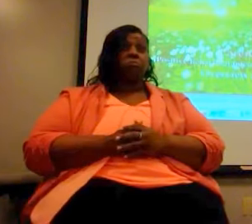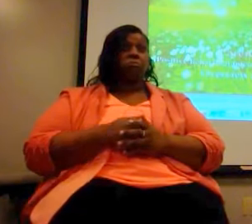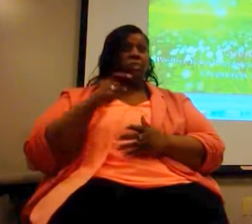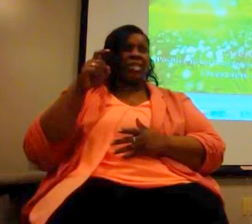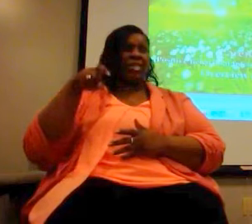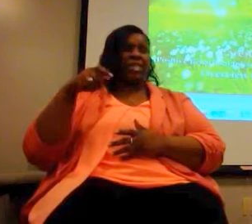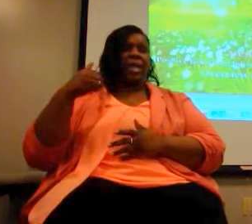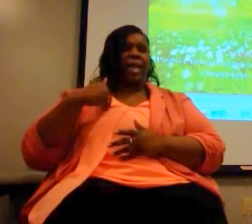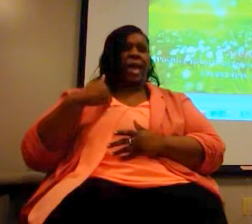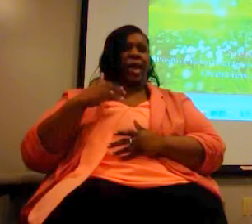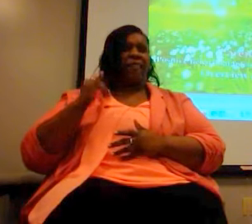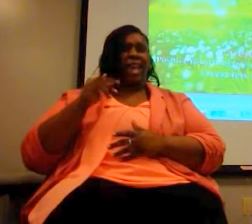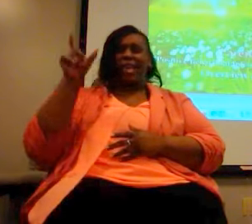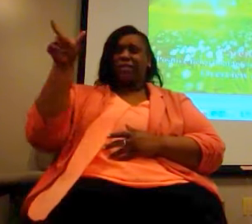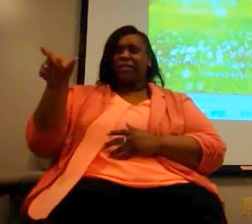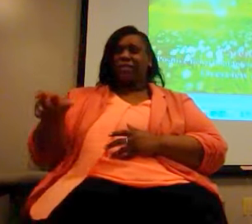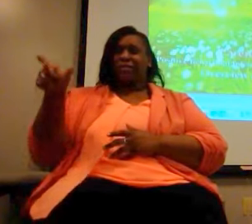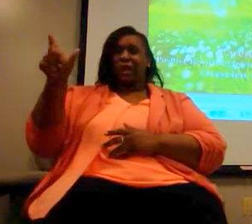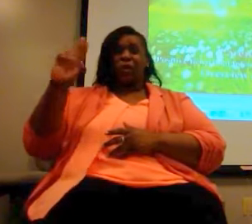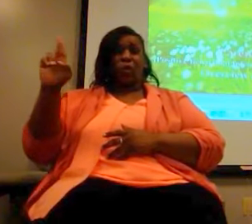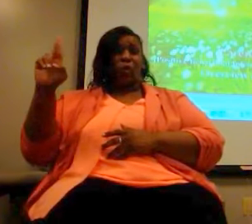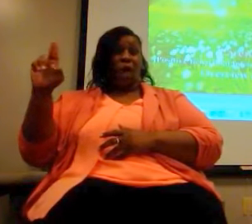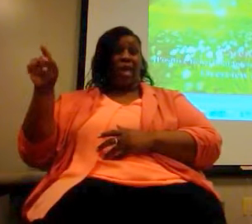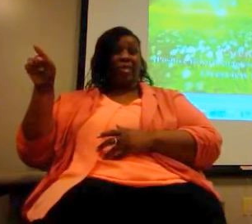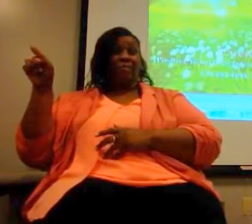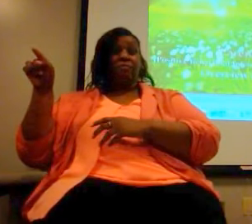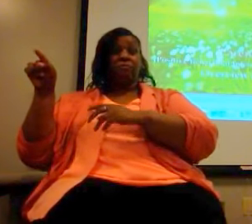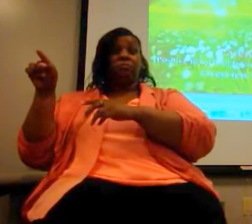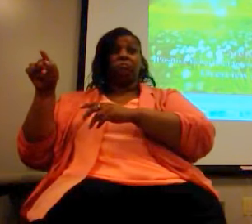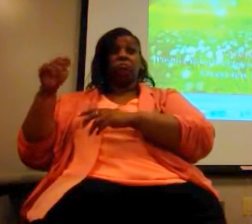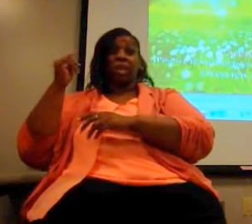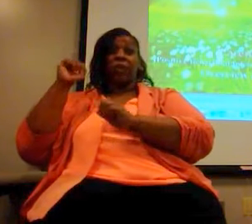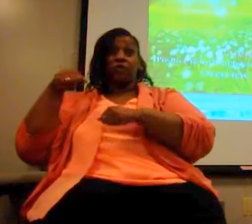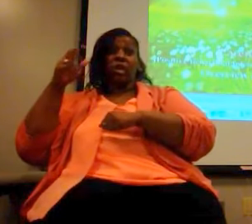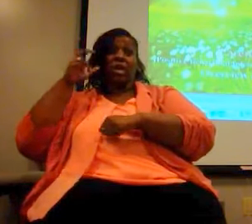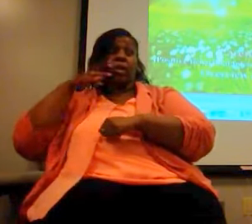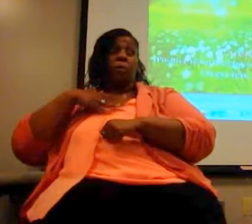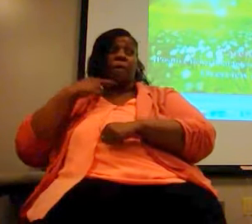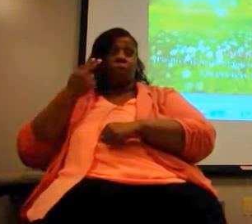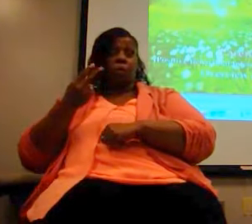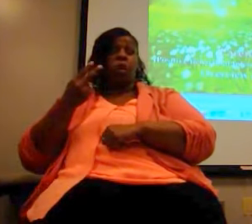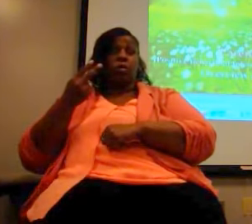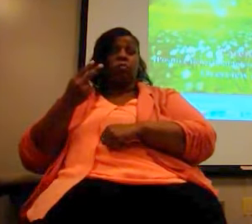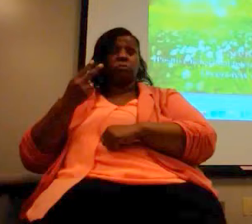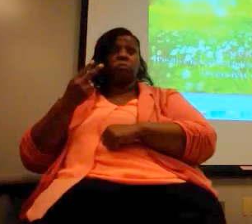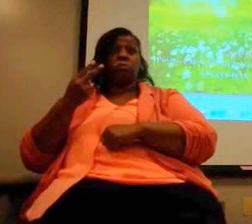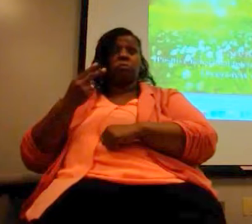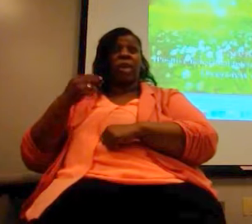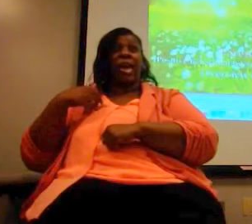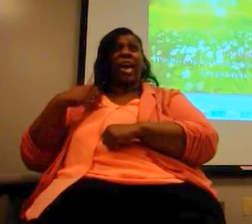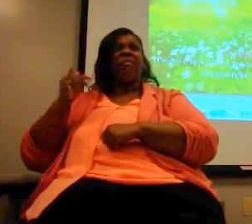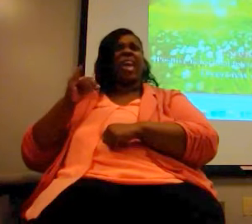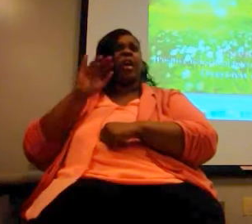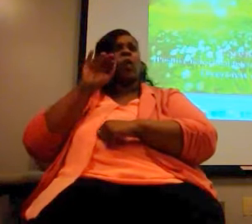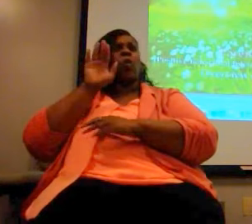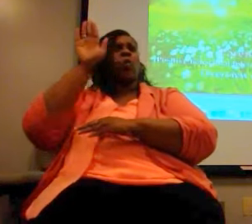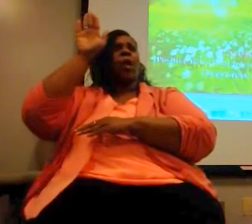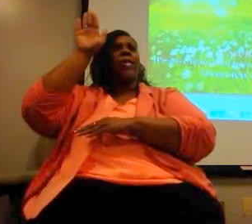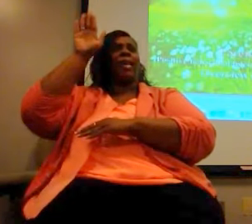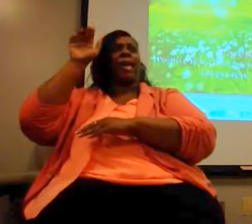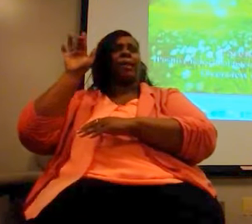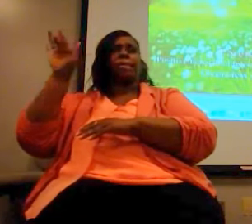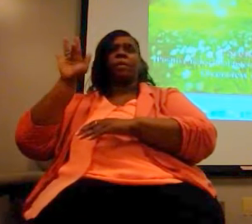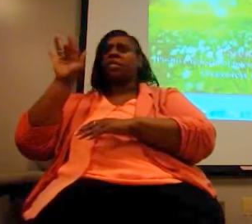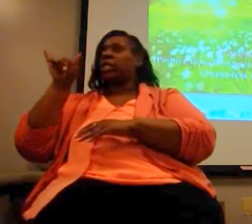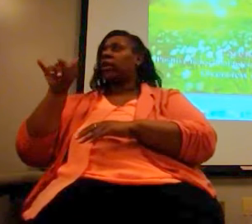a panel on the right-hand side of your screen. If you can hear my voice, you should have a raised hand symbol, or